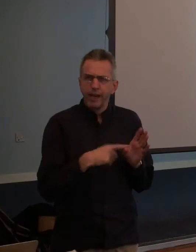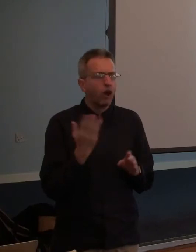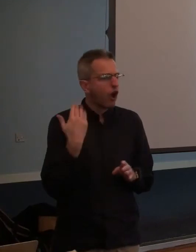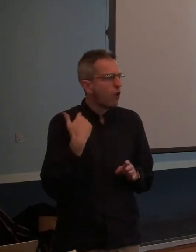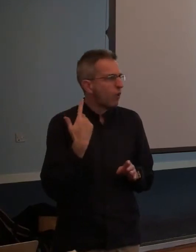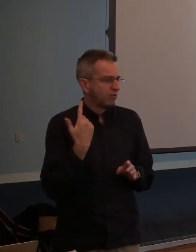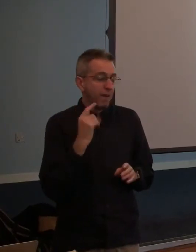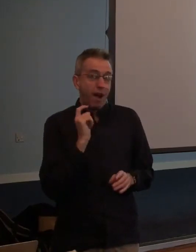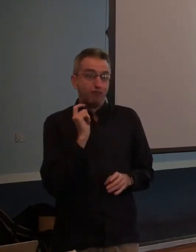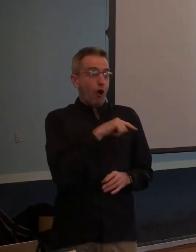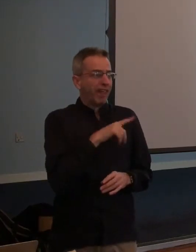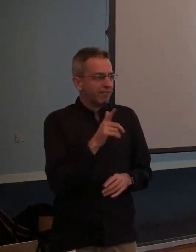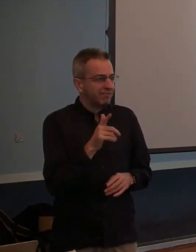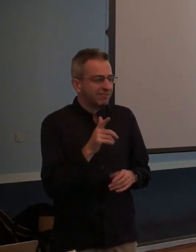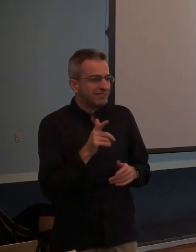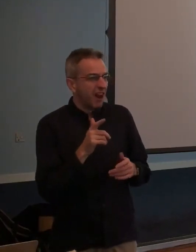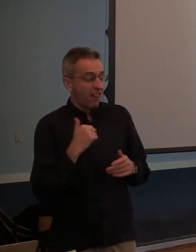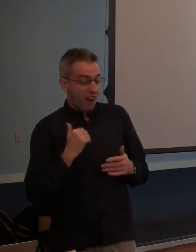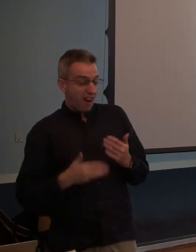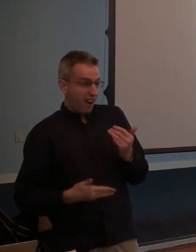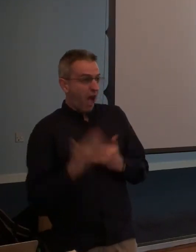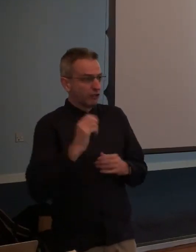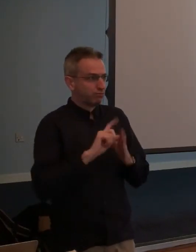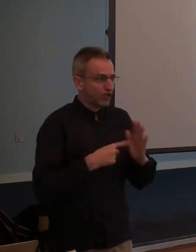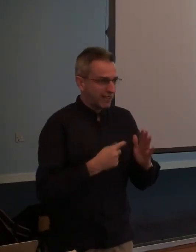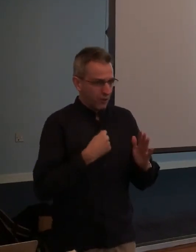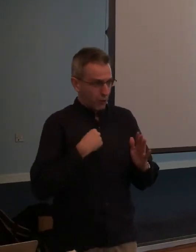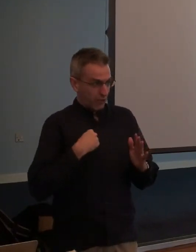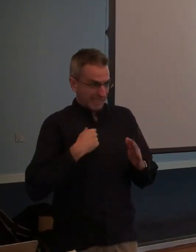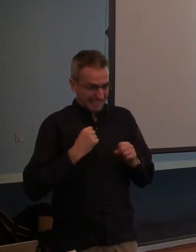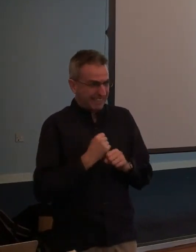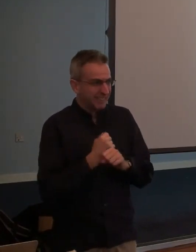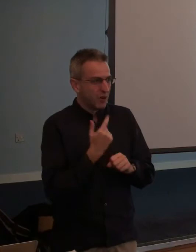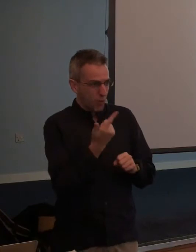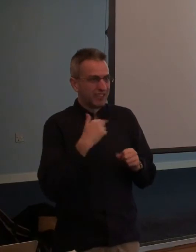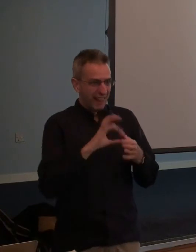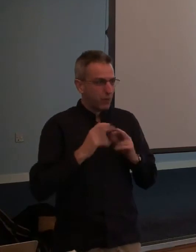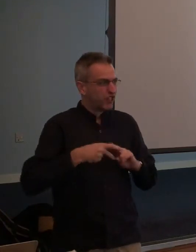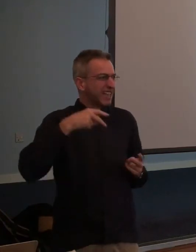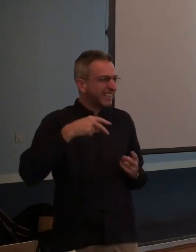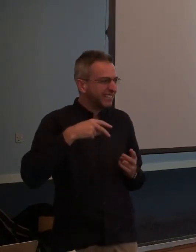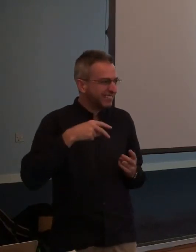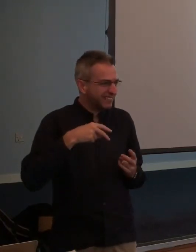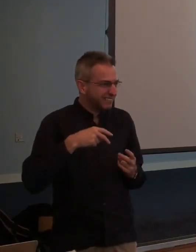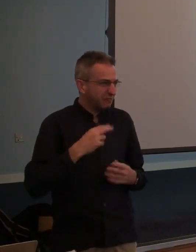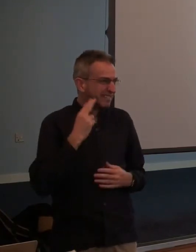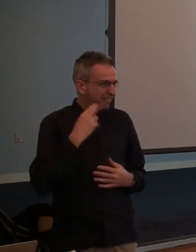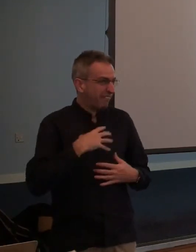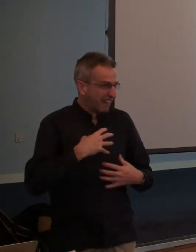2 years ago now, or 1 year ago, it closed. So really, mine was the last project there linked with